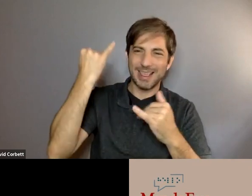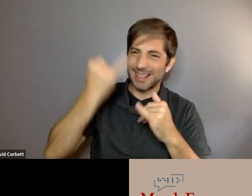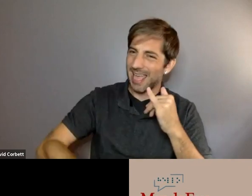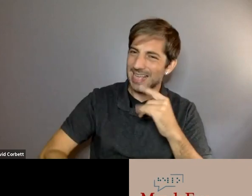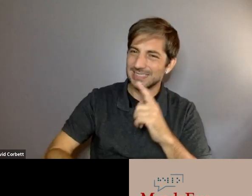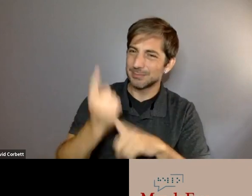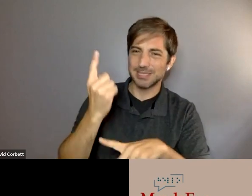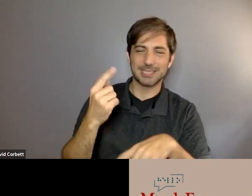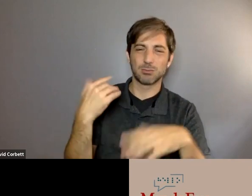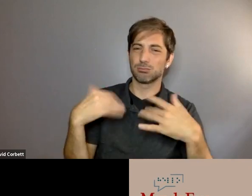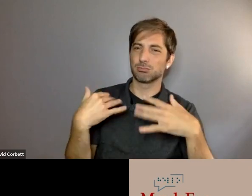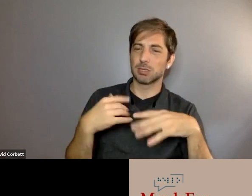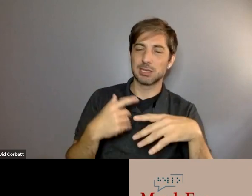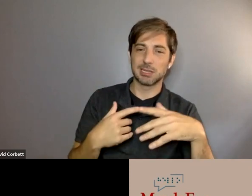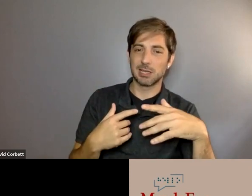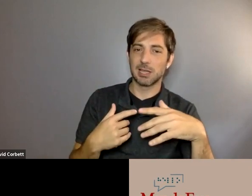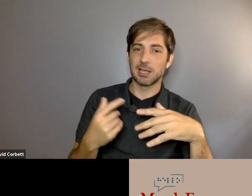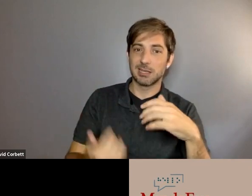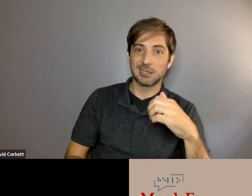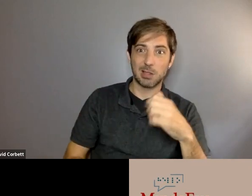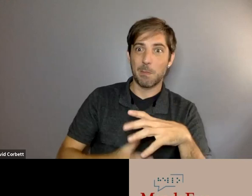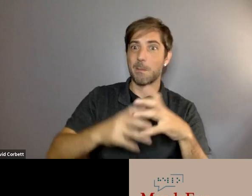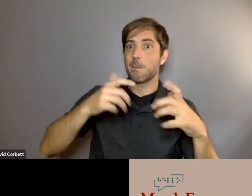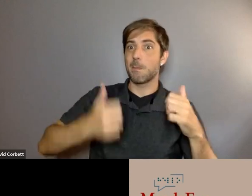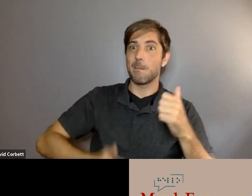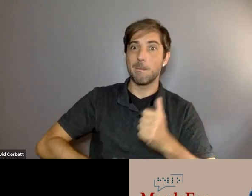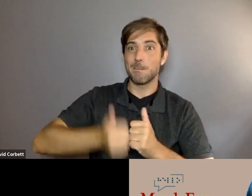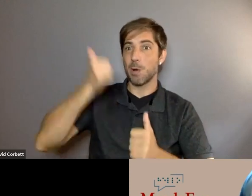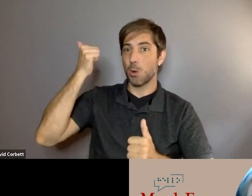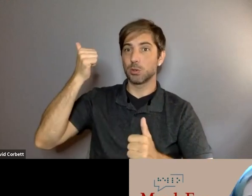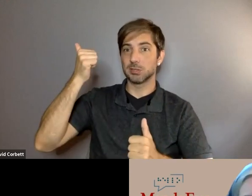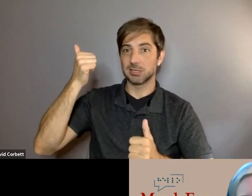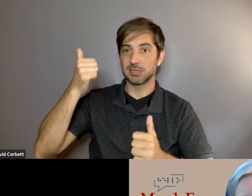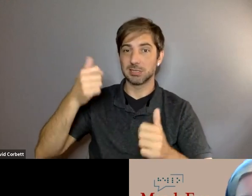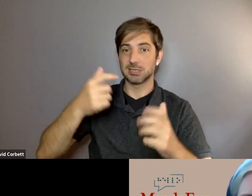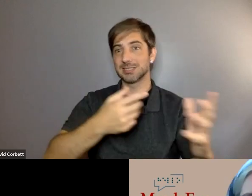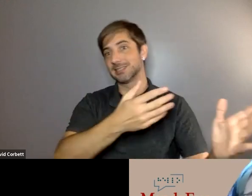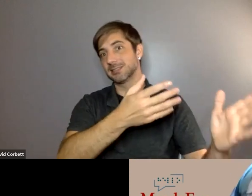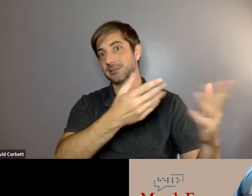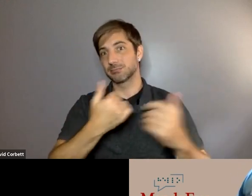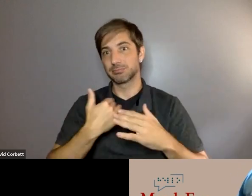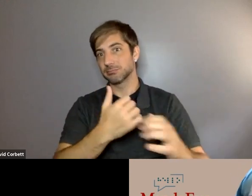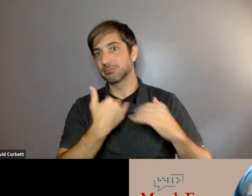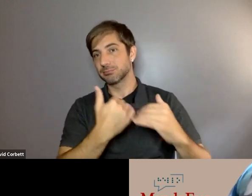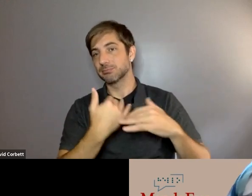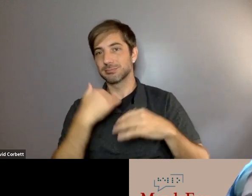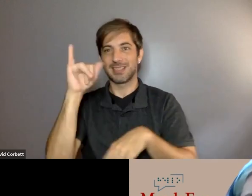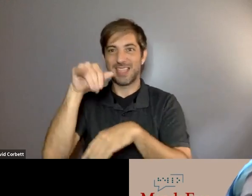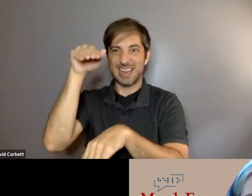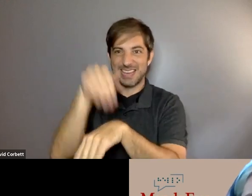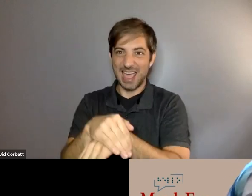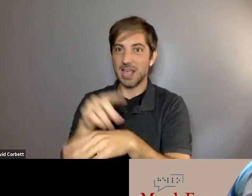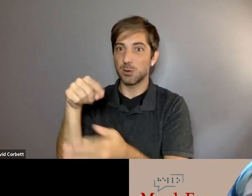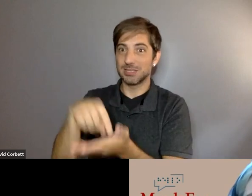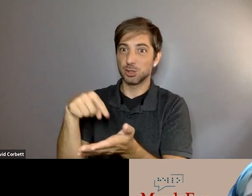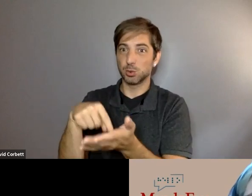our highest volume in our electronic system is the night that it's due. So start that early.